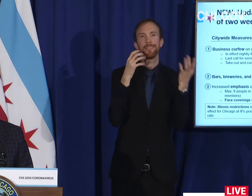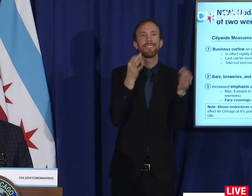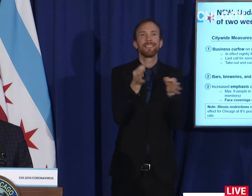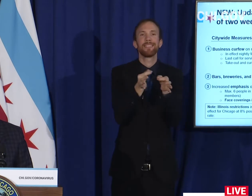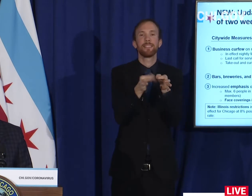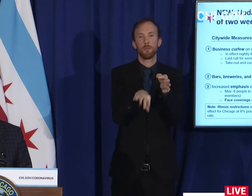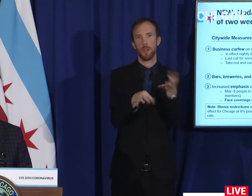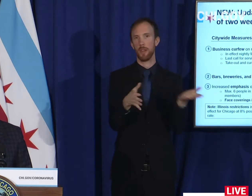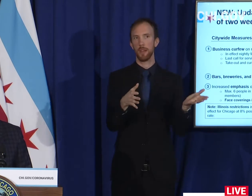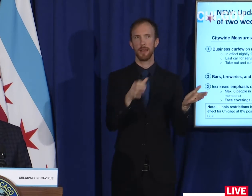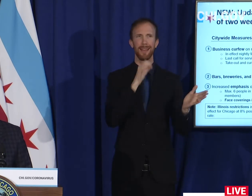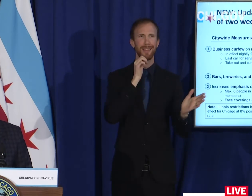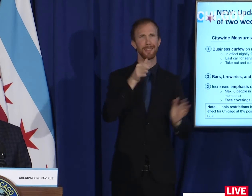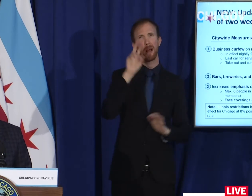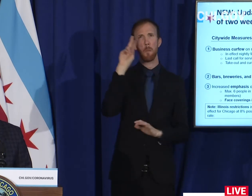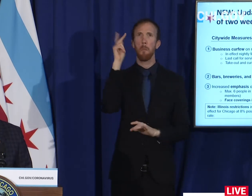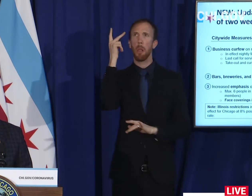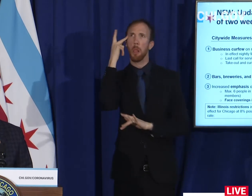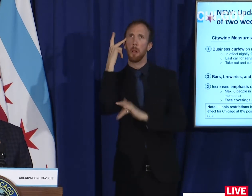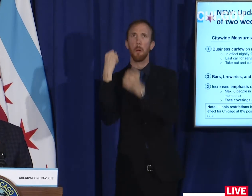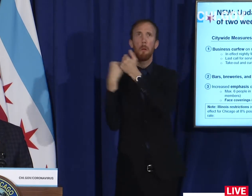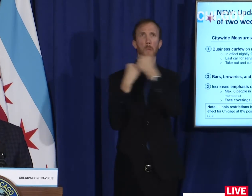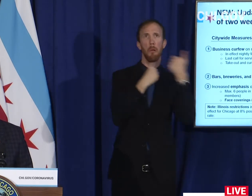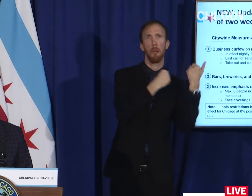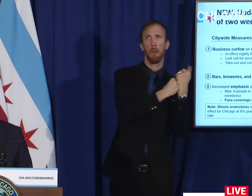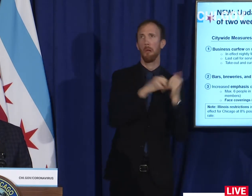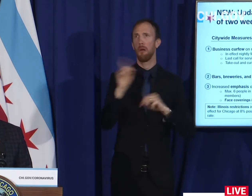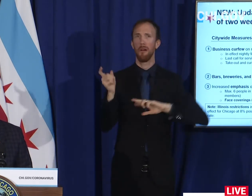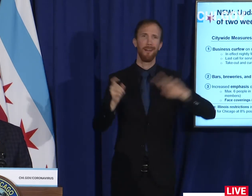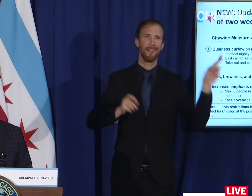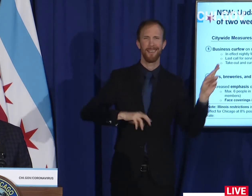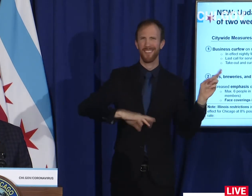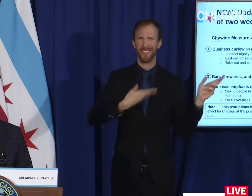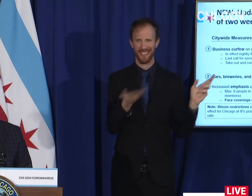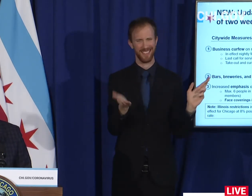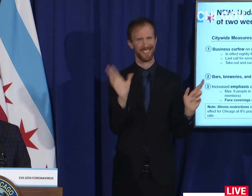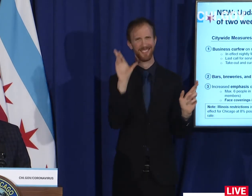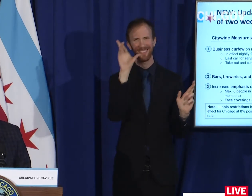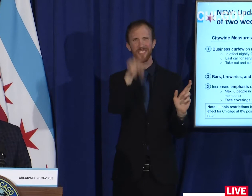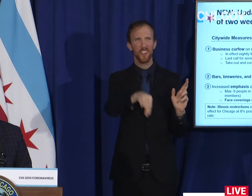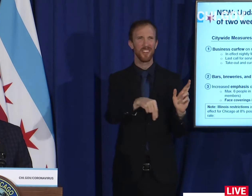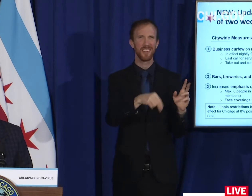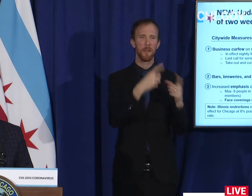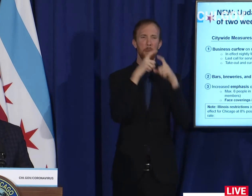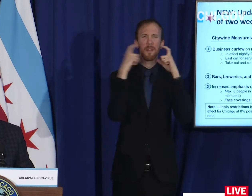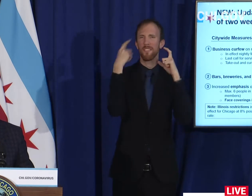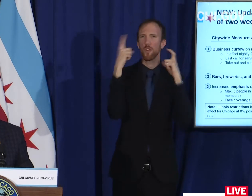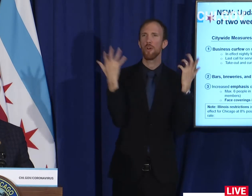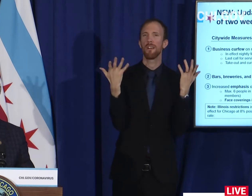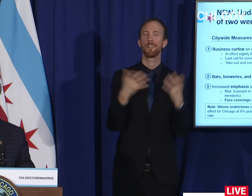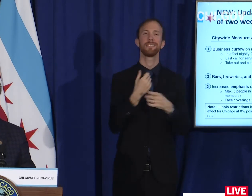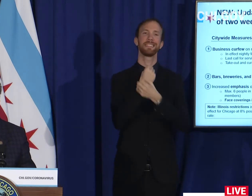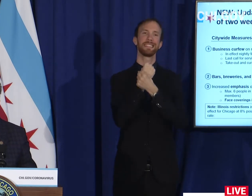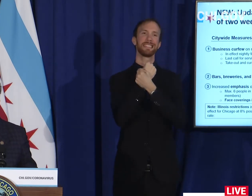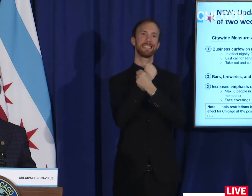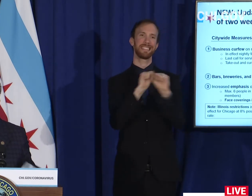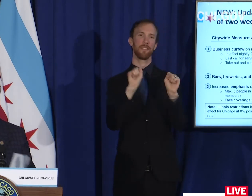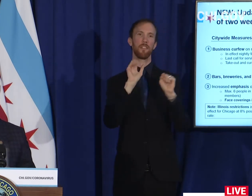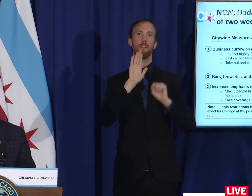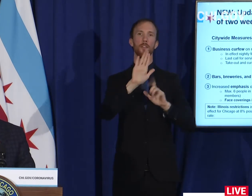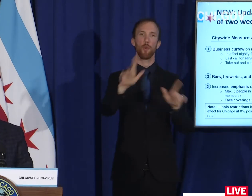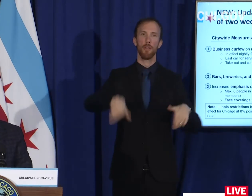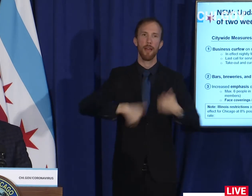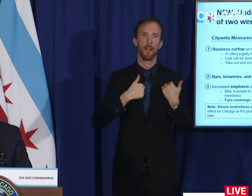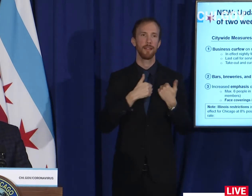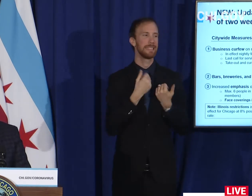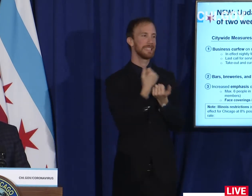political statement one way or the other. It's a public health statement. It's about saving your life and saving the lives of people that you come into contact with.